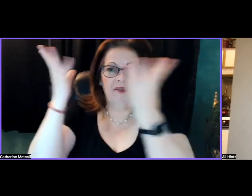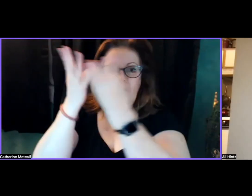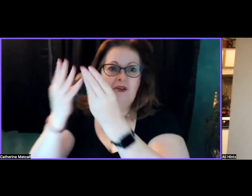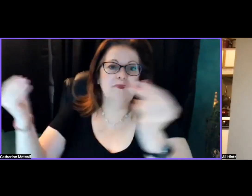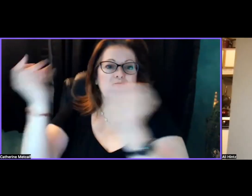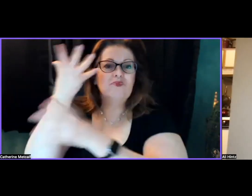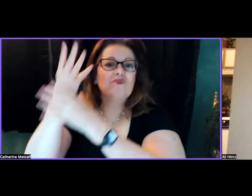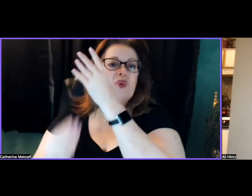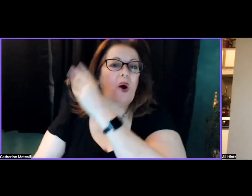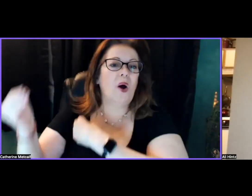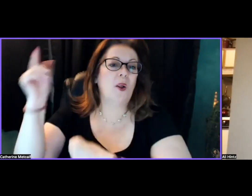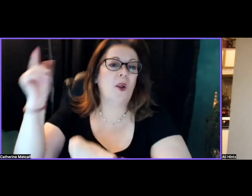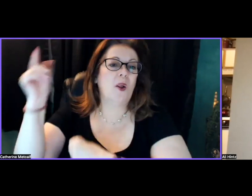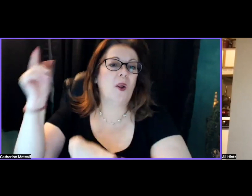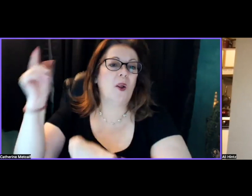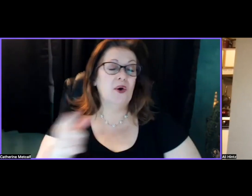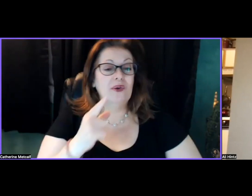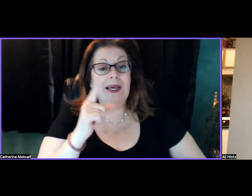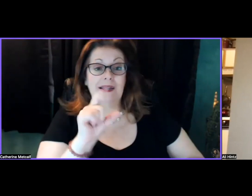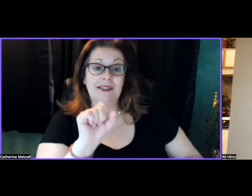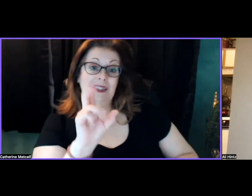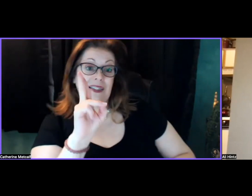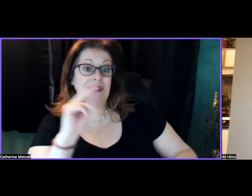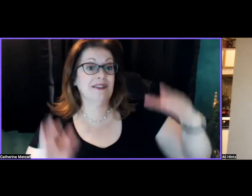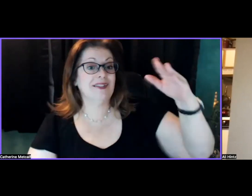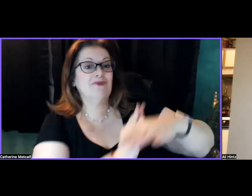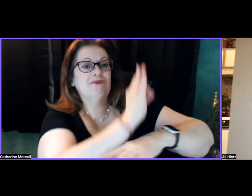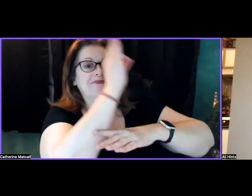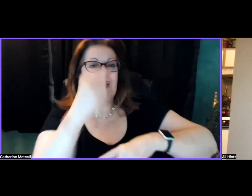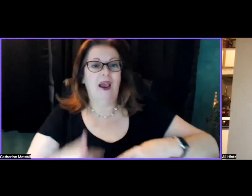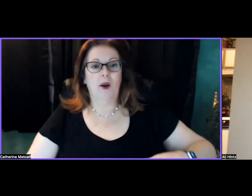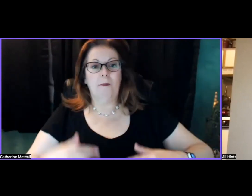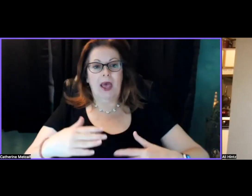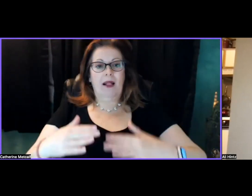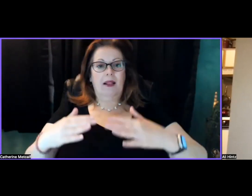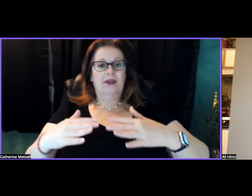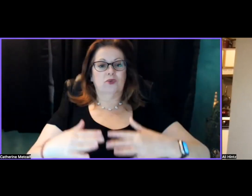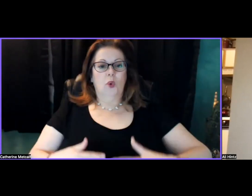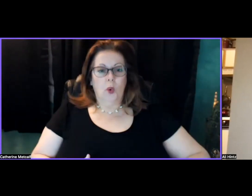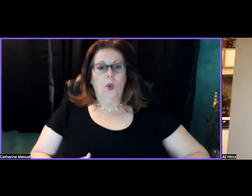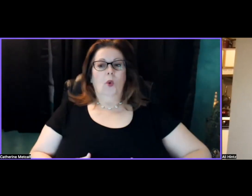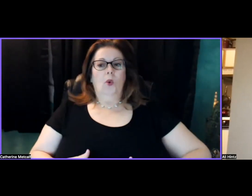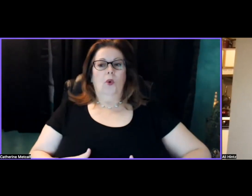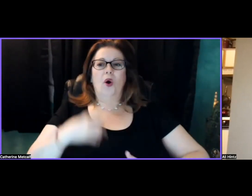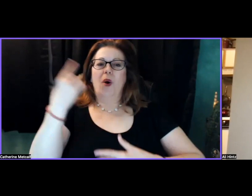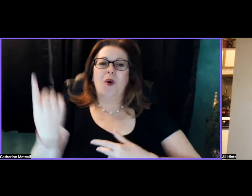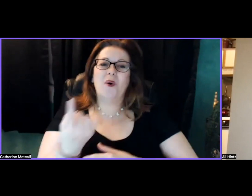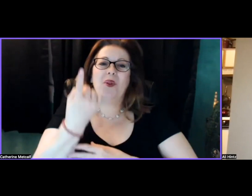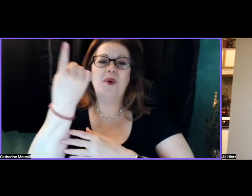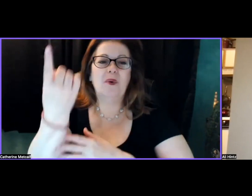vanquished. The sun will arise, and our bellies will deflate, and the only moon that will be left will be Mama's